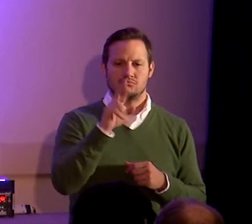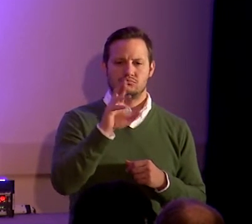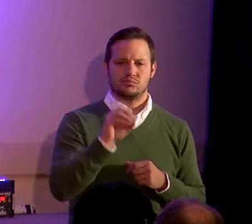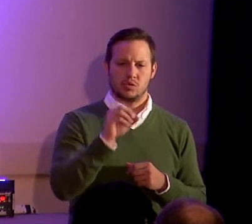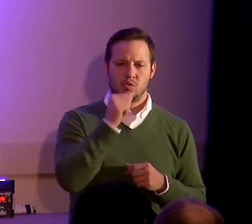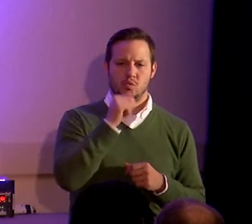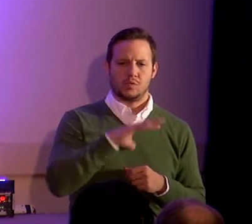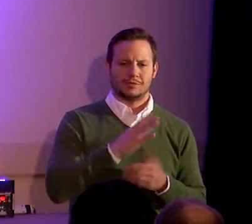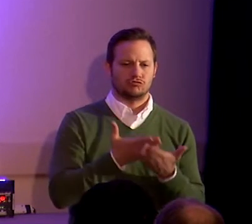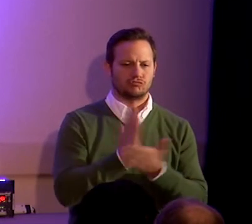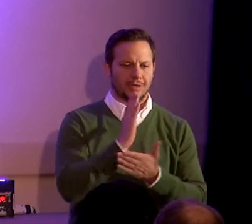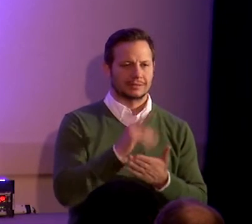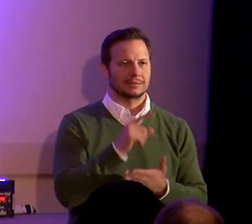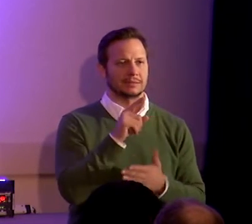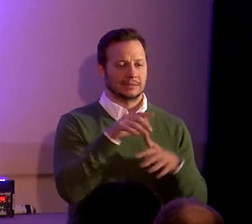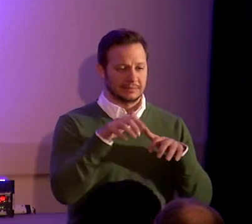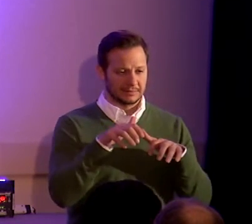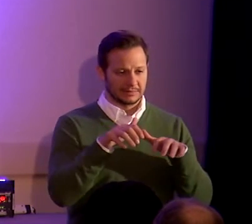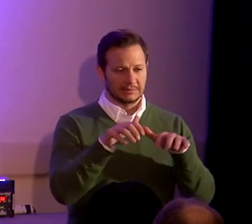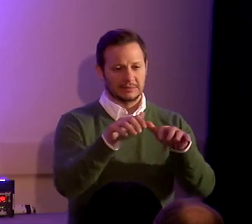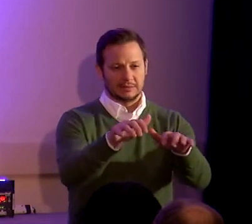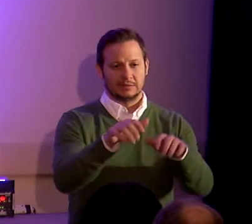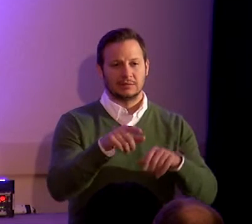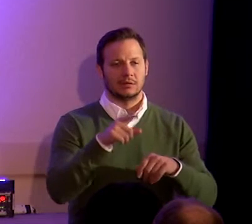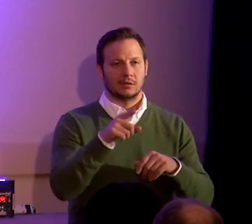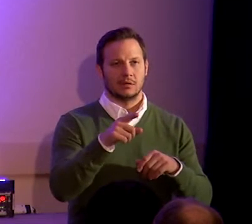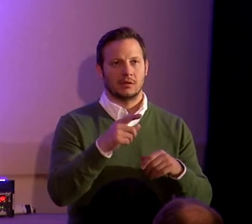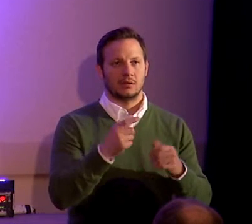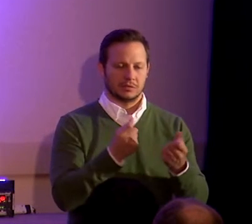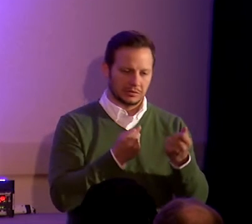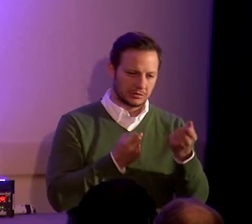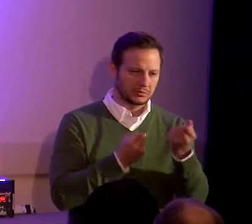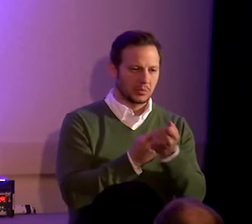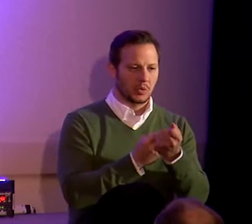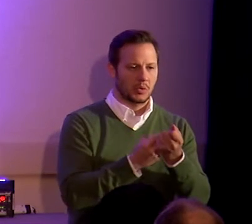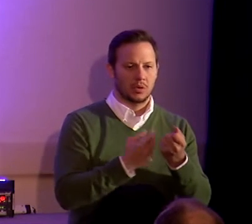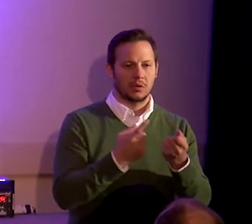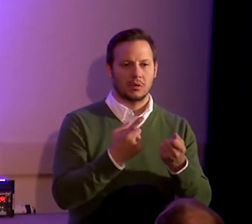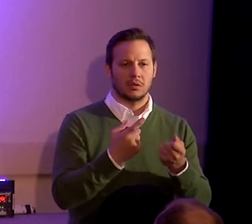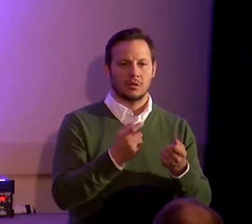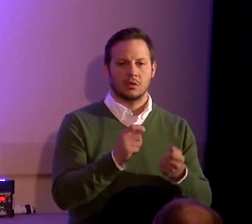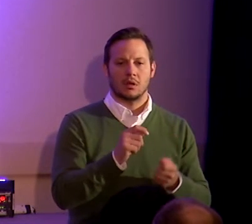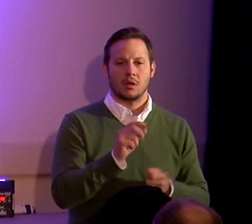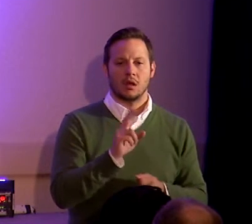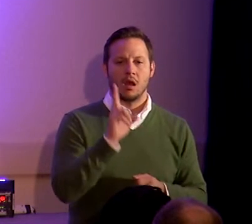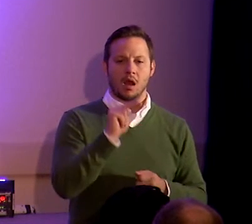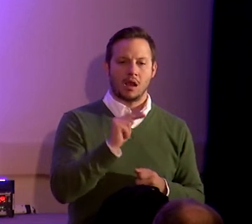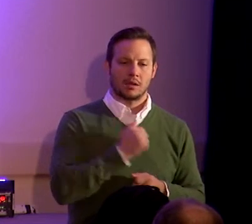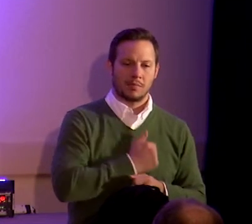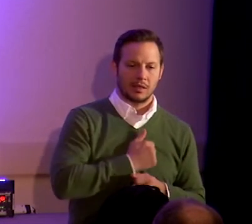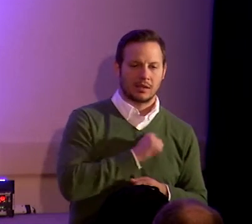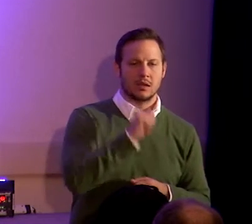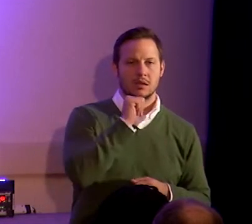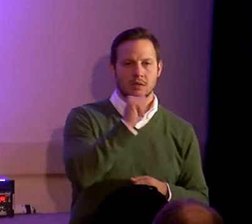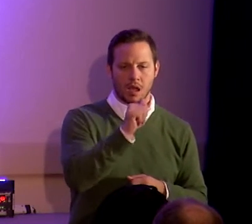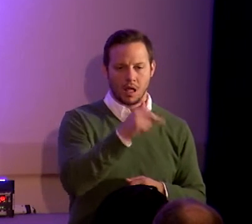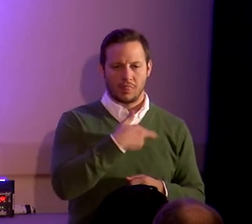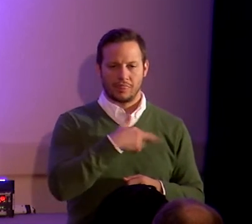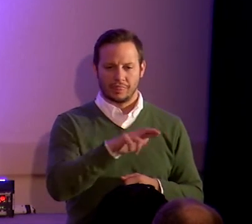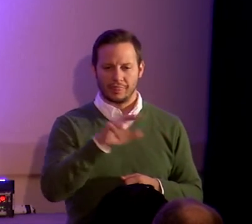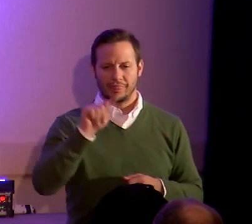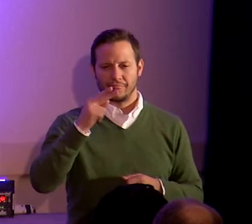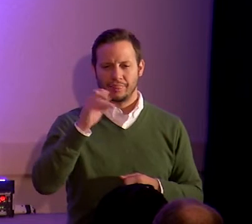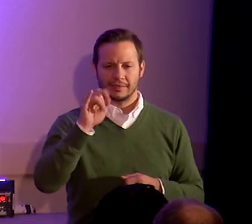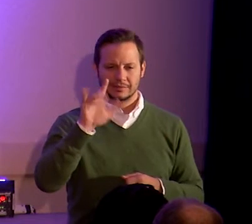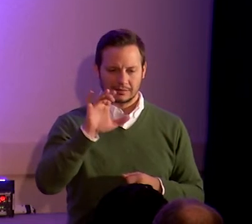it was pro-women's rights, and the crowd of women's rights advocates went wild in support as an unapologetic, non-theistic, spoke about the importance